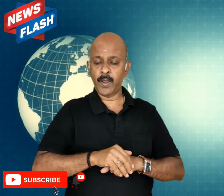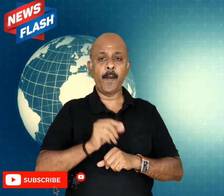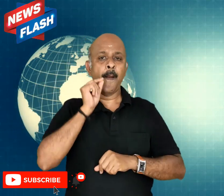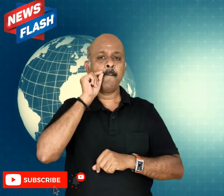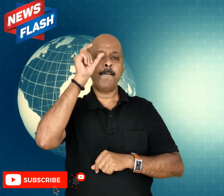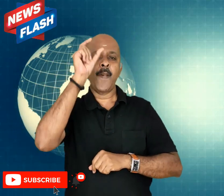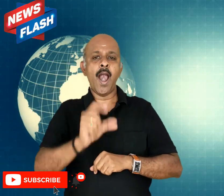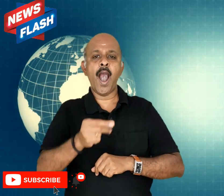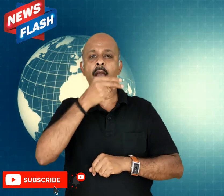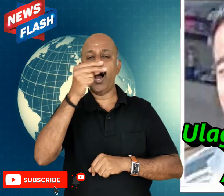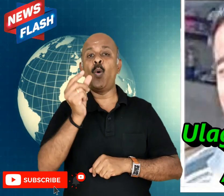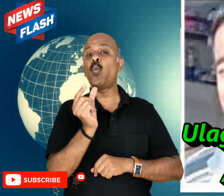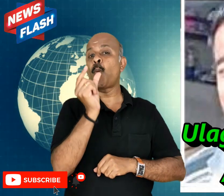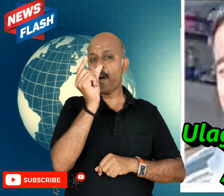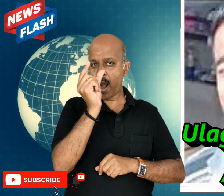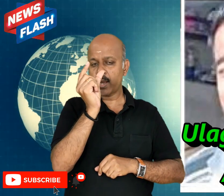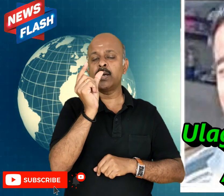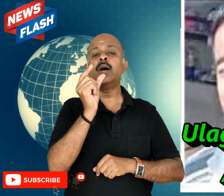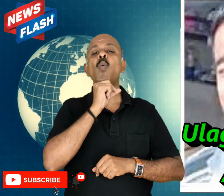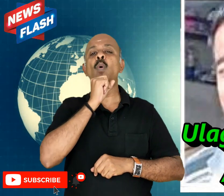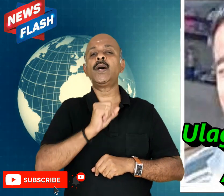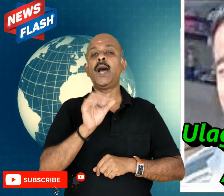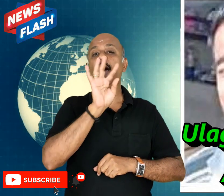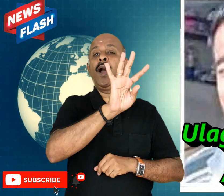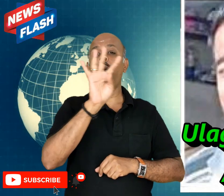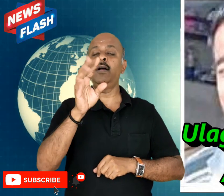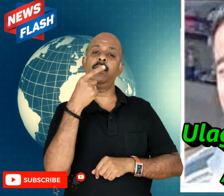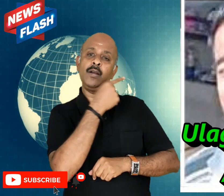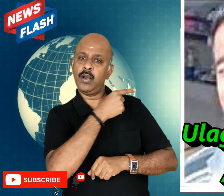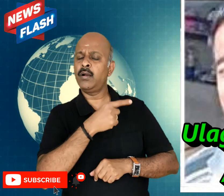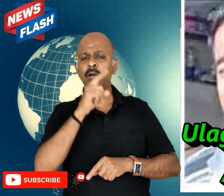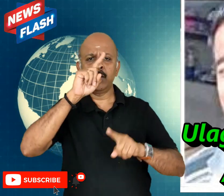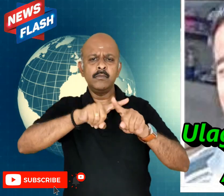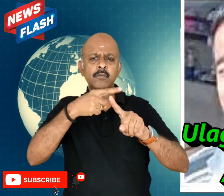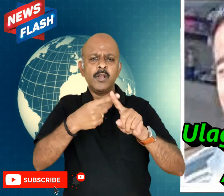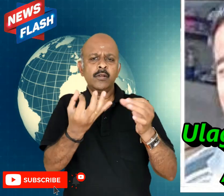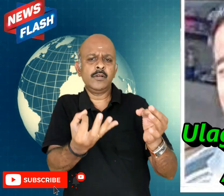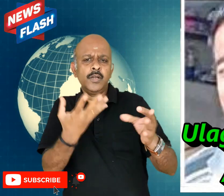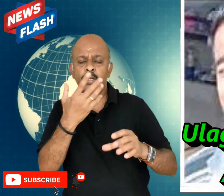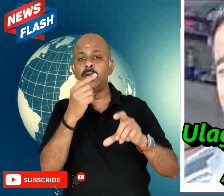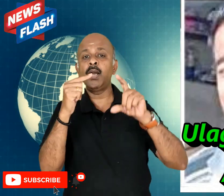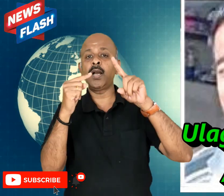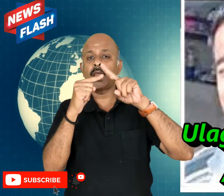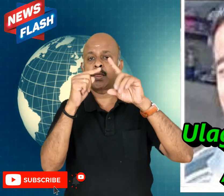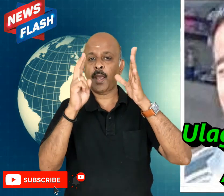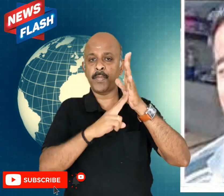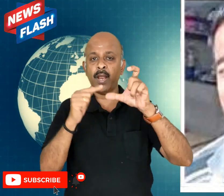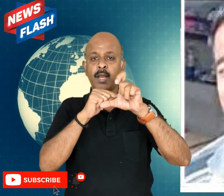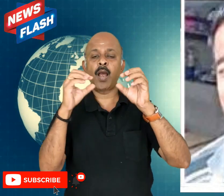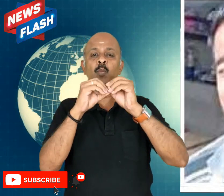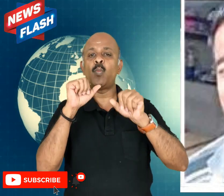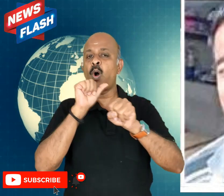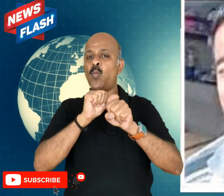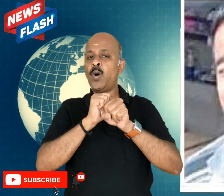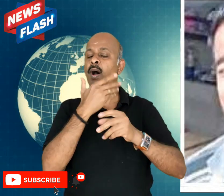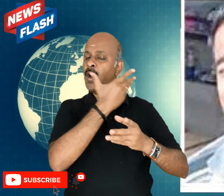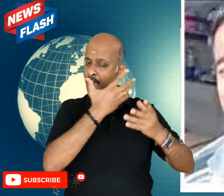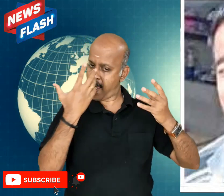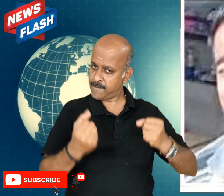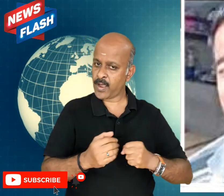Ulaganandan, a 44-year-old TNAB worker, was called to the village to solve the issue.